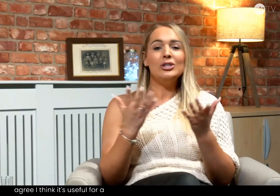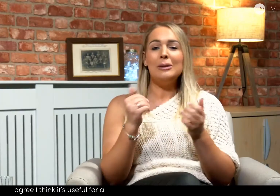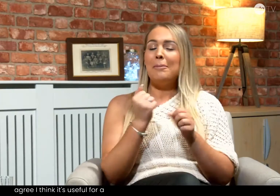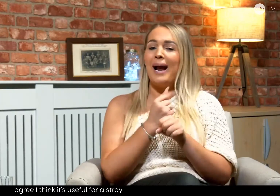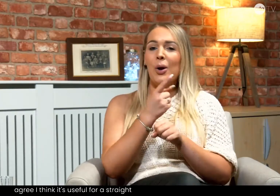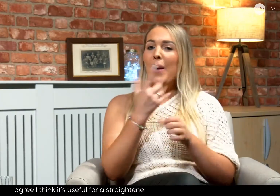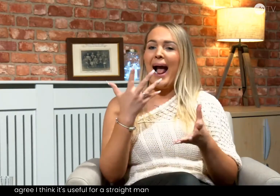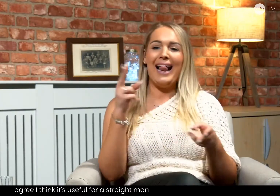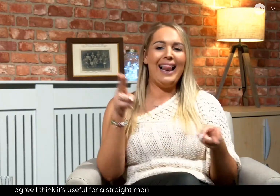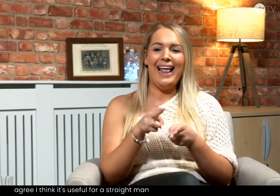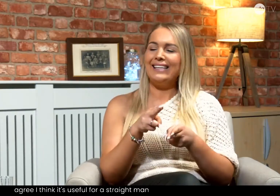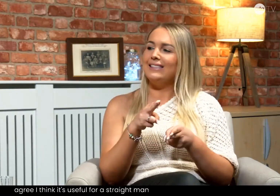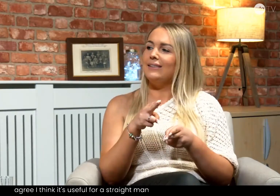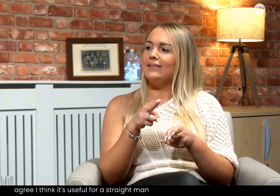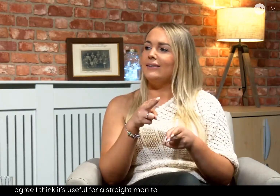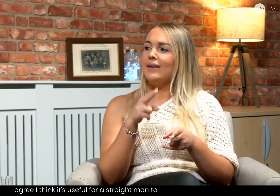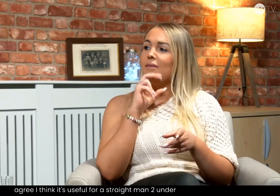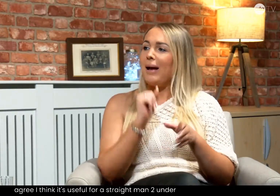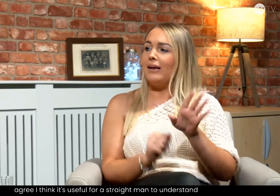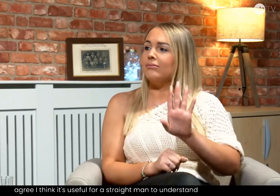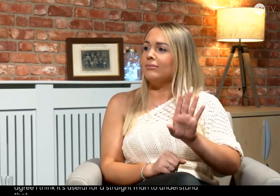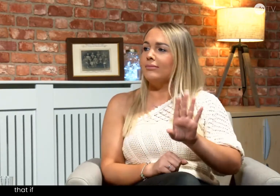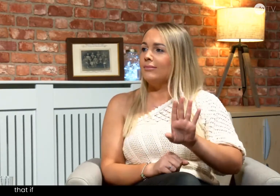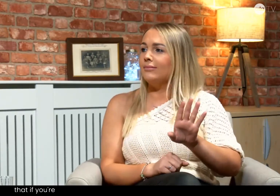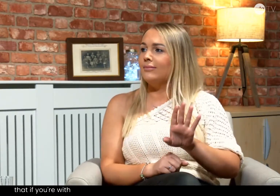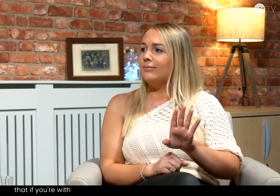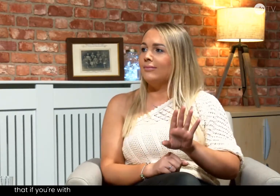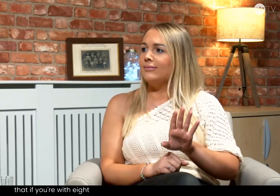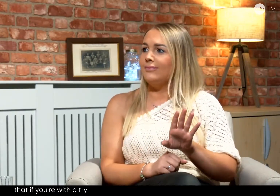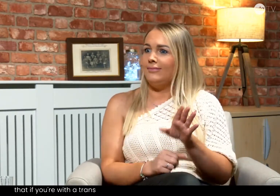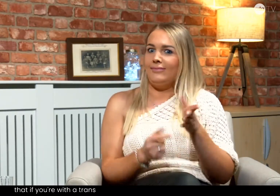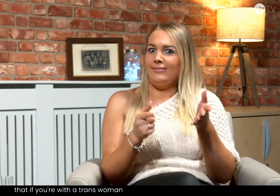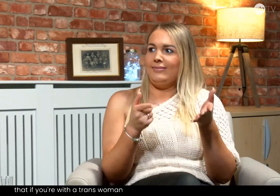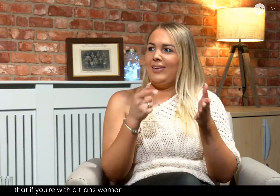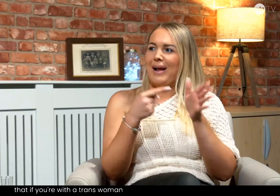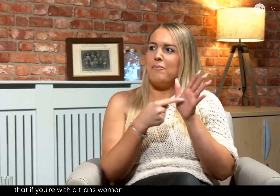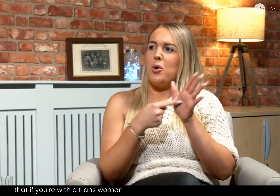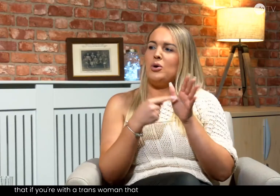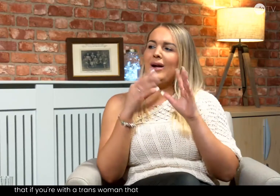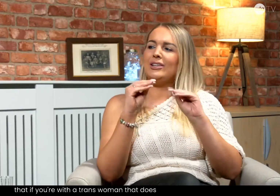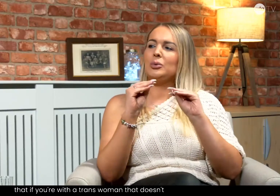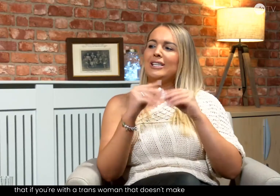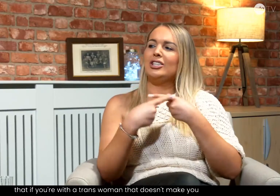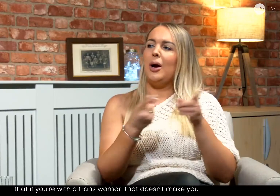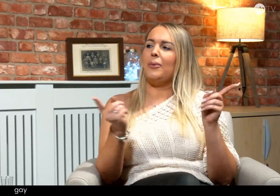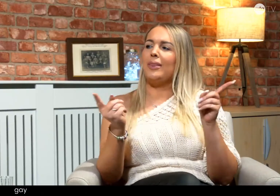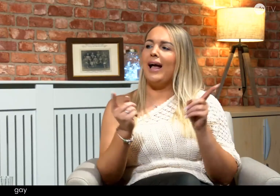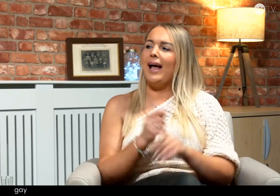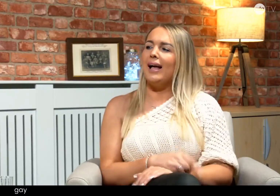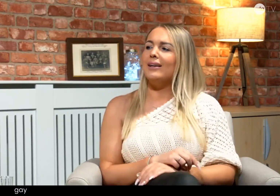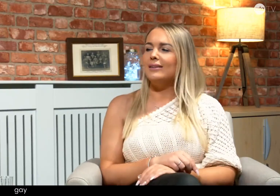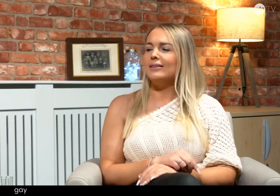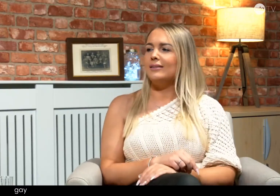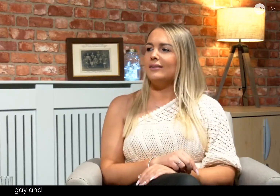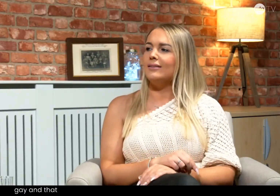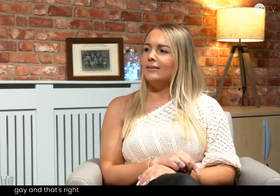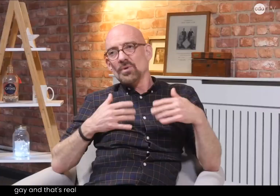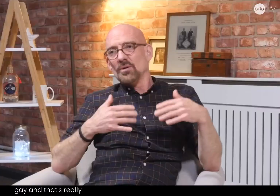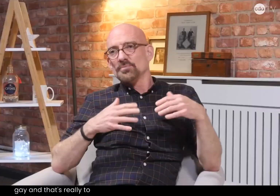to understand that if you're with a trans woman, that doesn't make you gay. And that's really important to